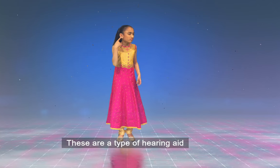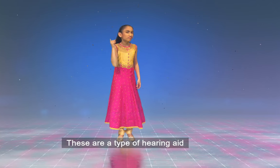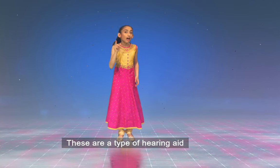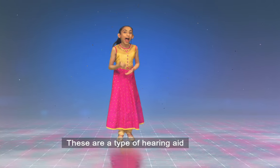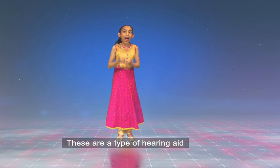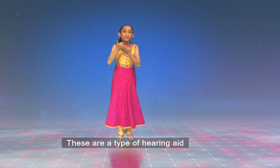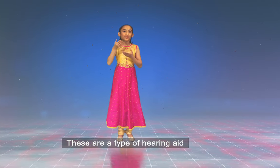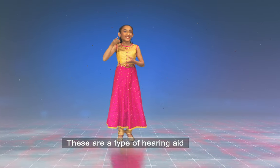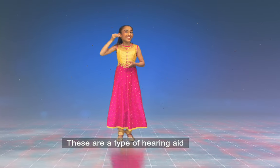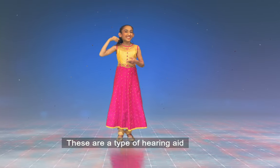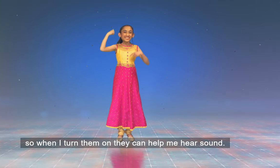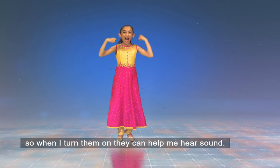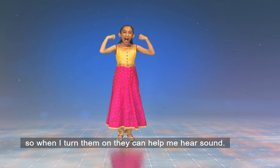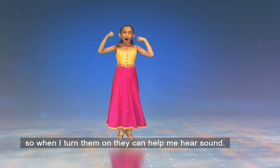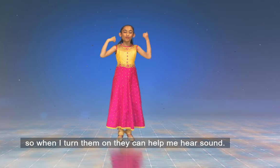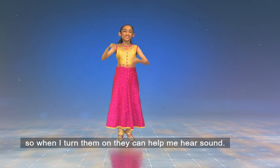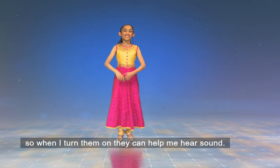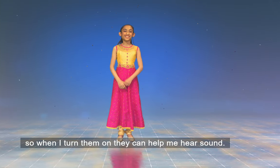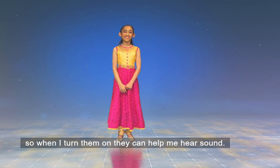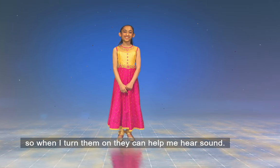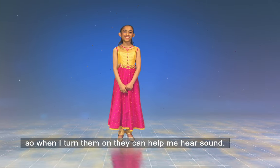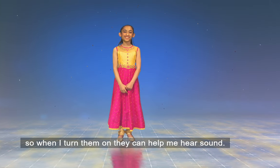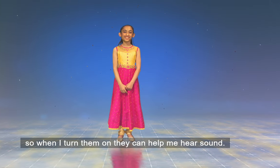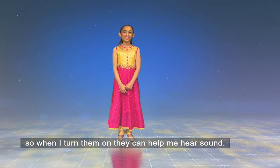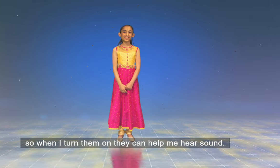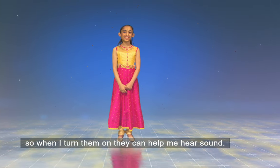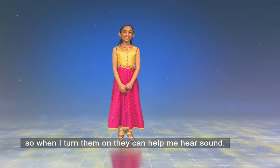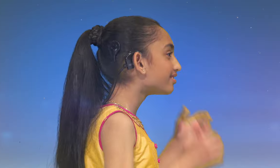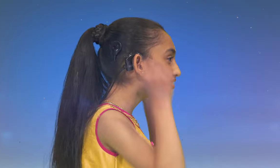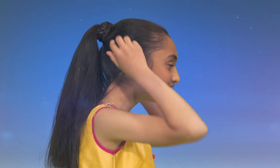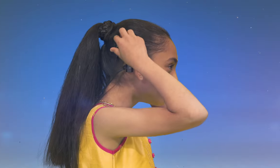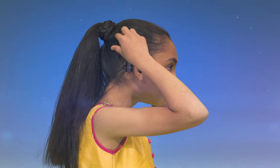These are type of hearing aid so when I turn them on they can help me hear sound.